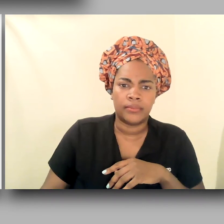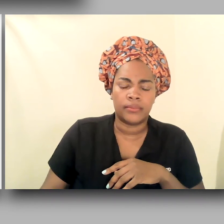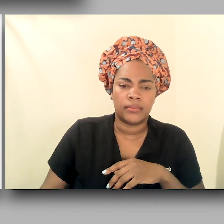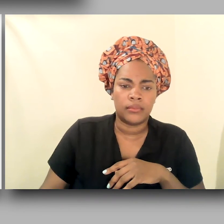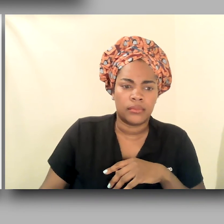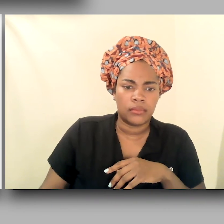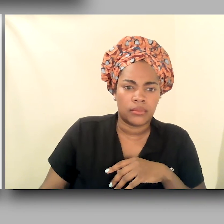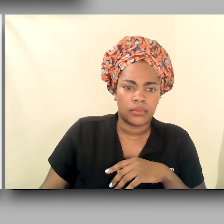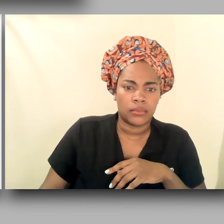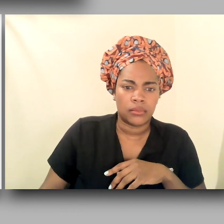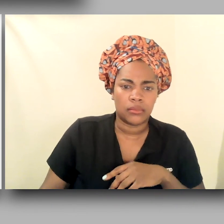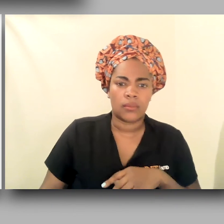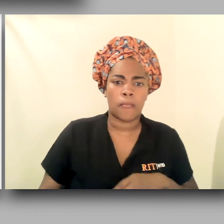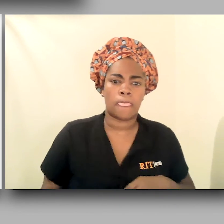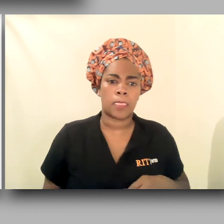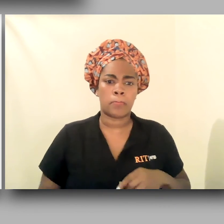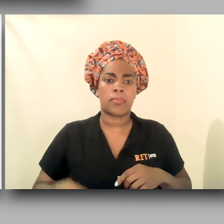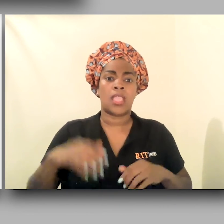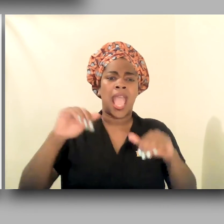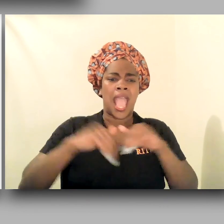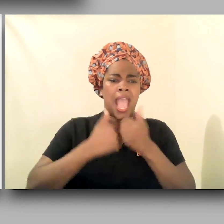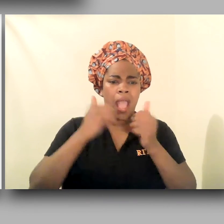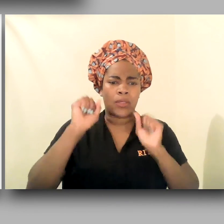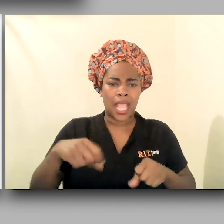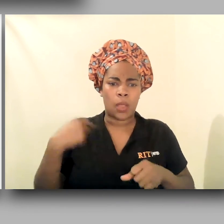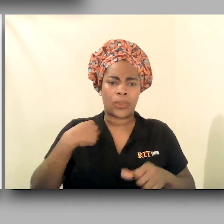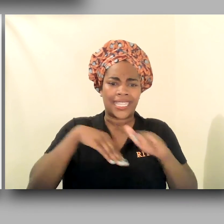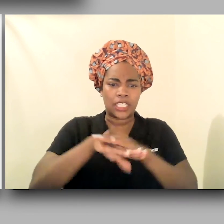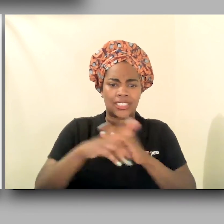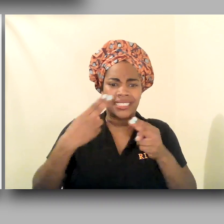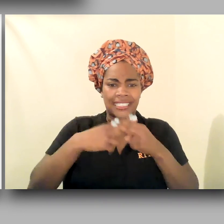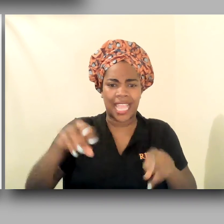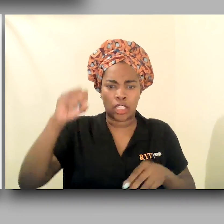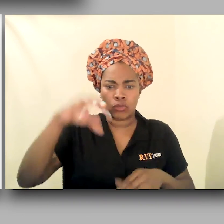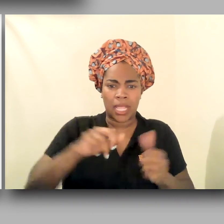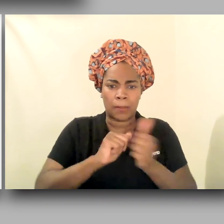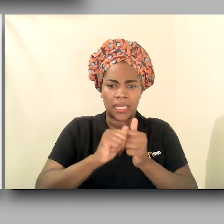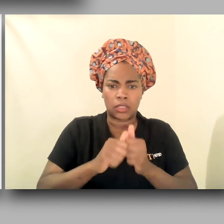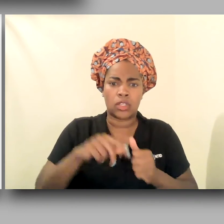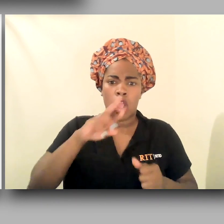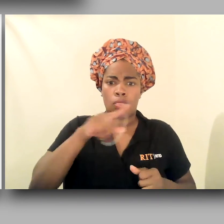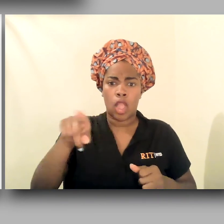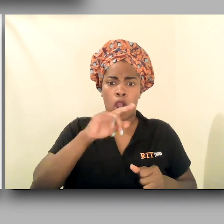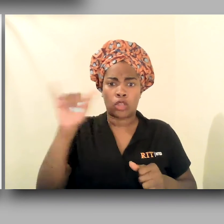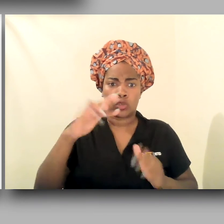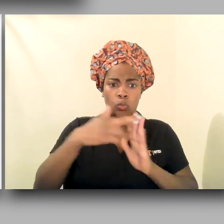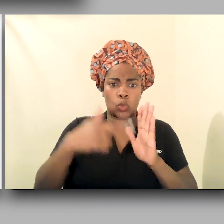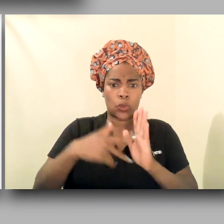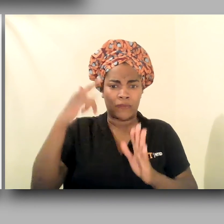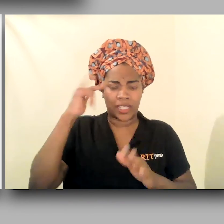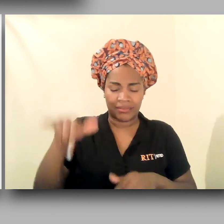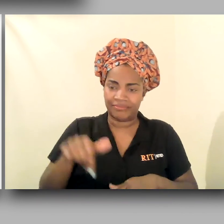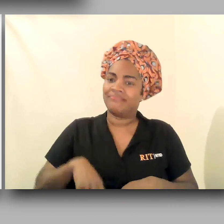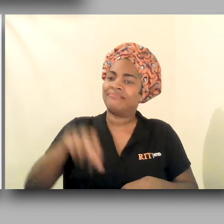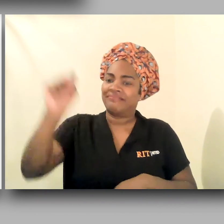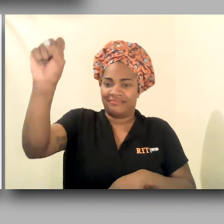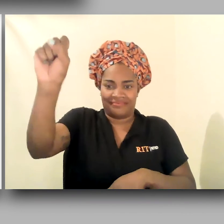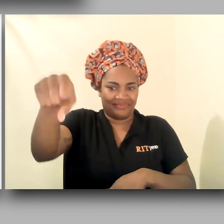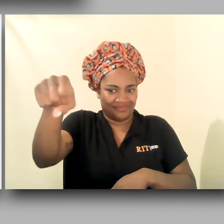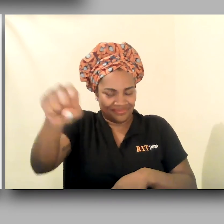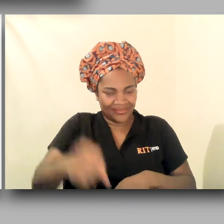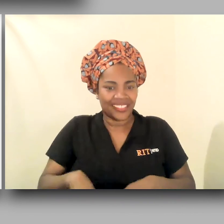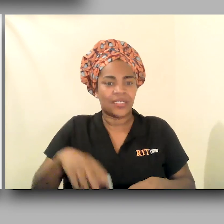So how can we get into the egg drop contest and what are the rules for that? Somebody has asked. The egg